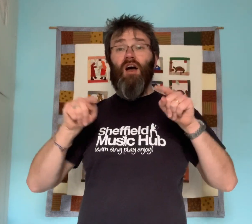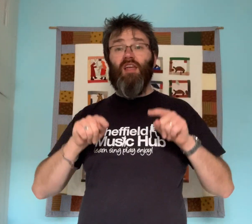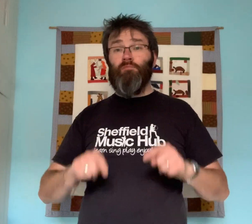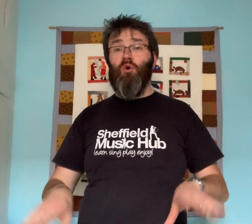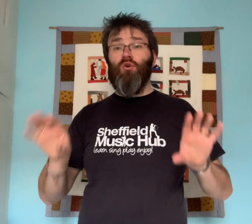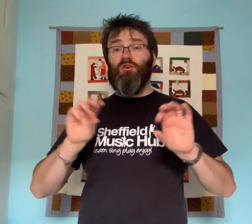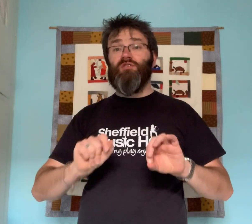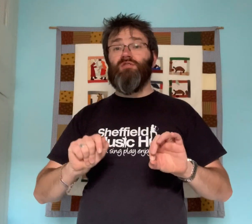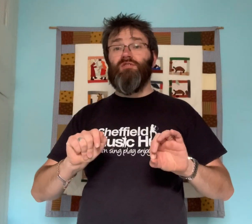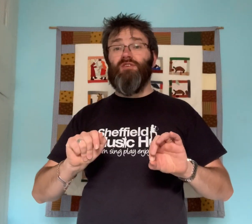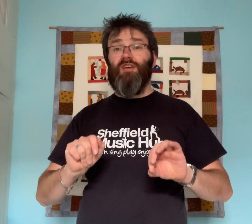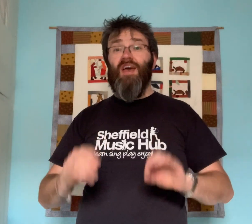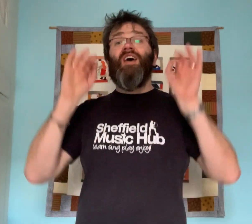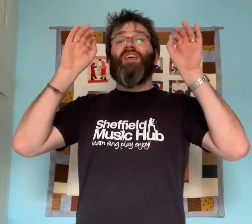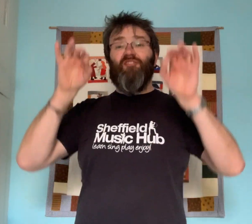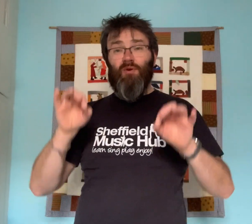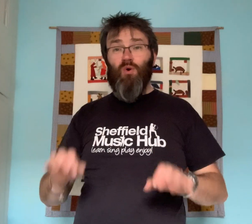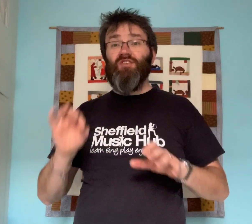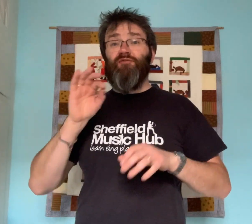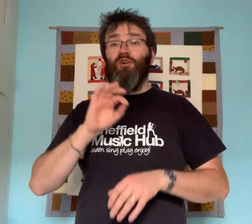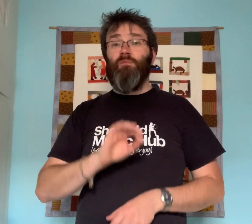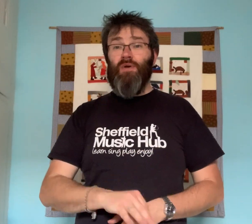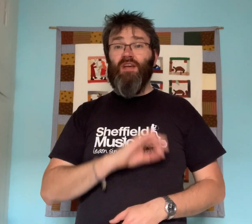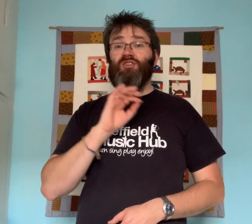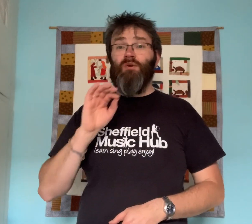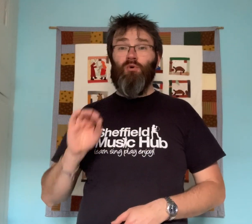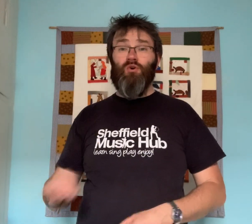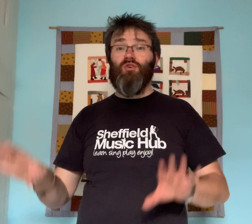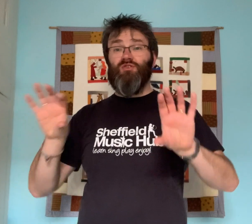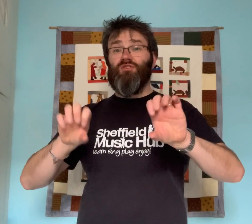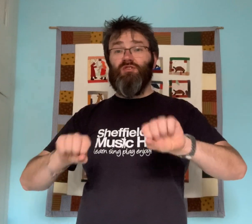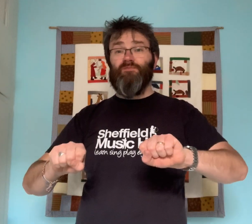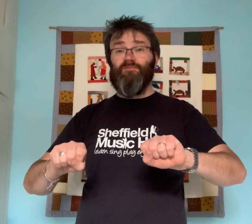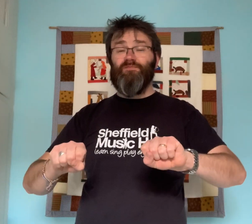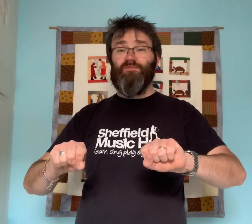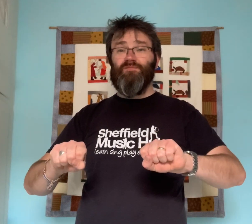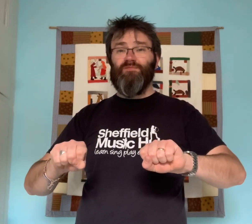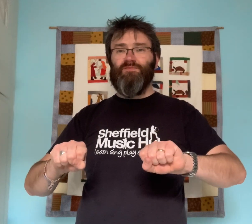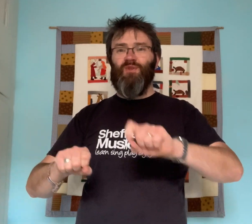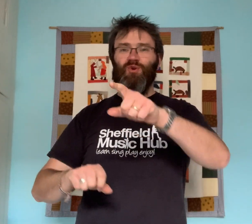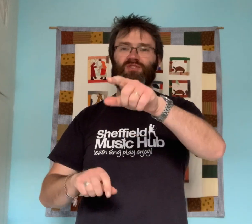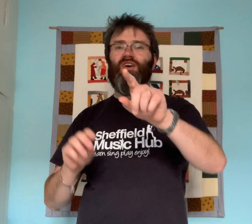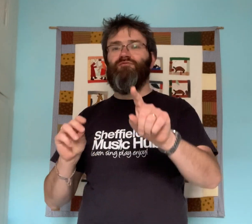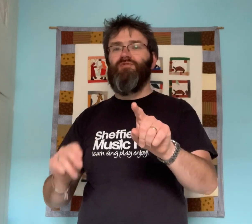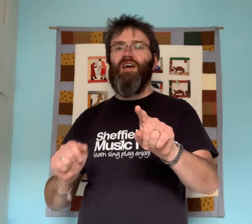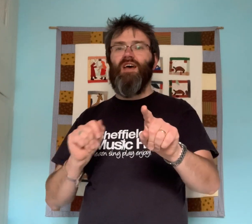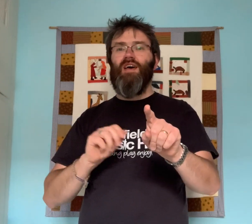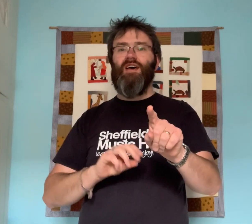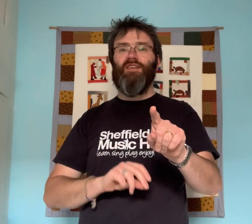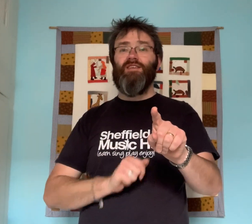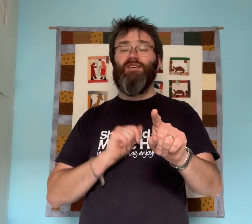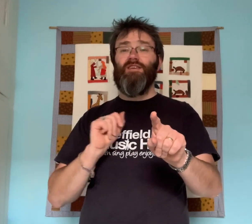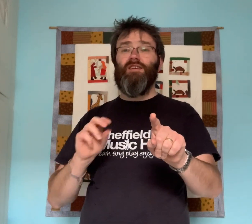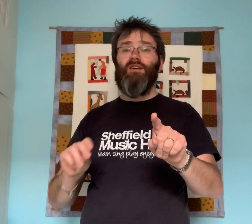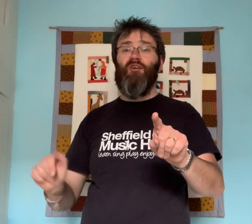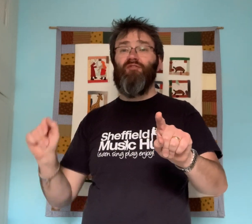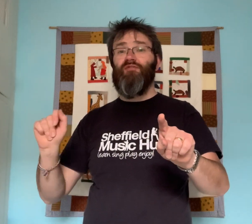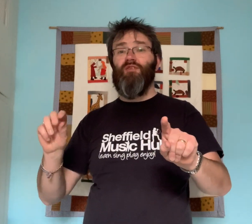like books. Give me wonderful picture books. Your turn. Ready, off you